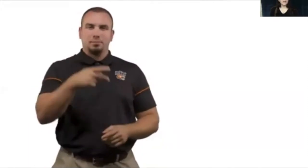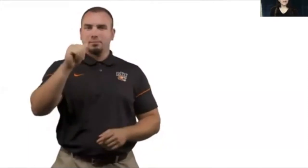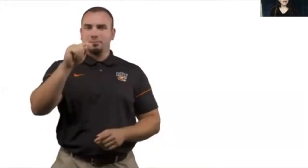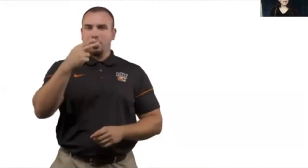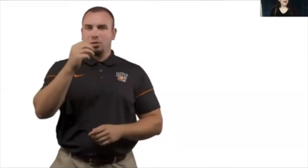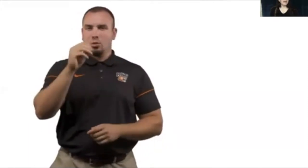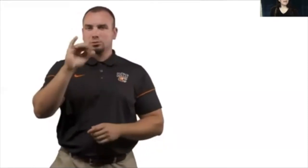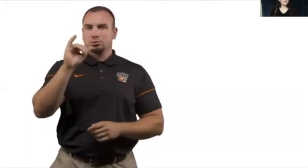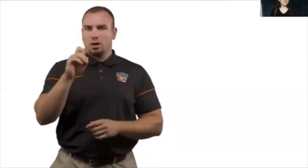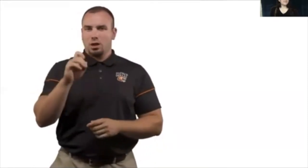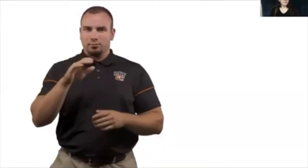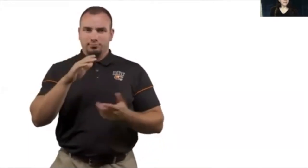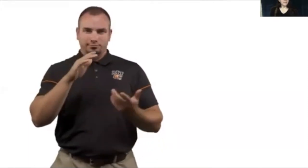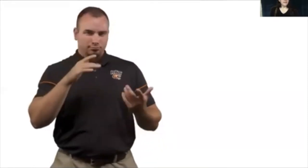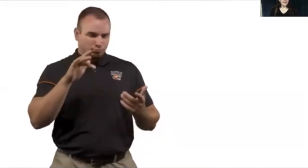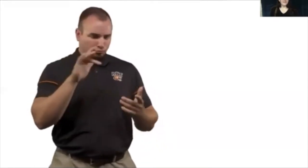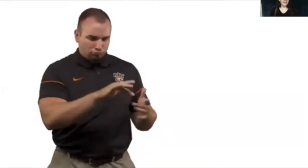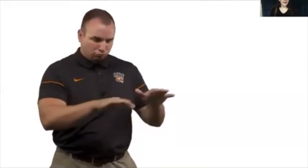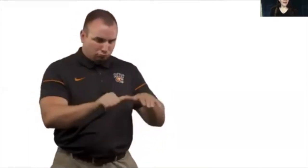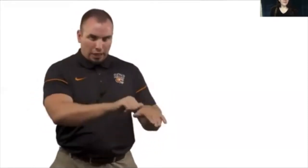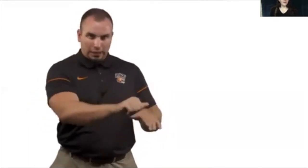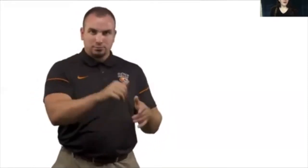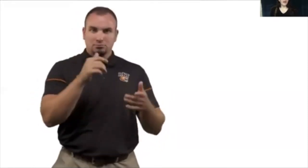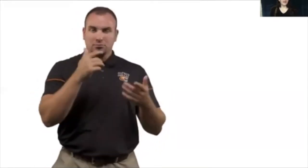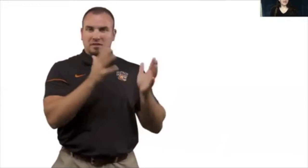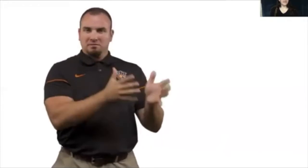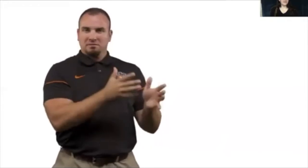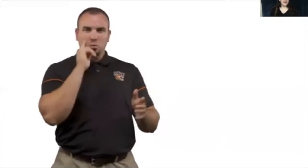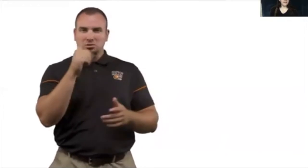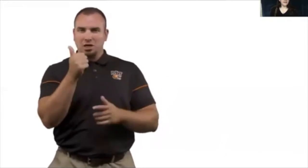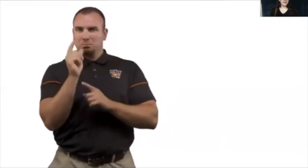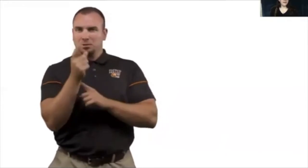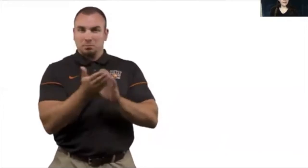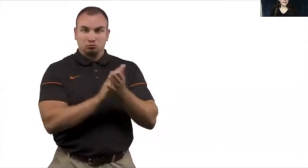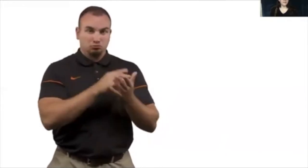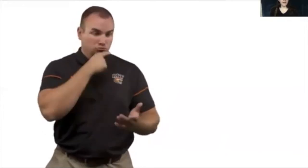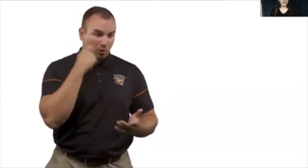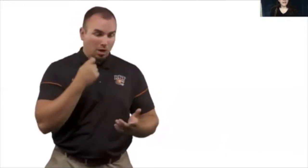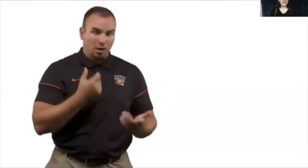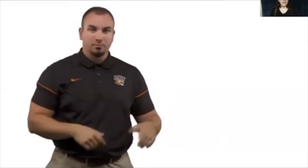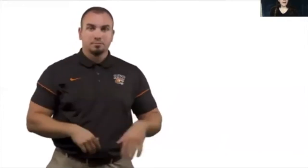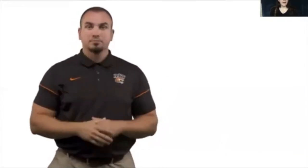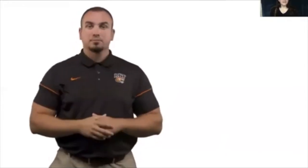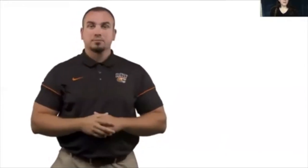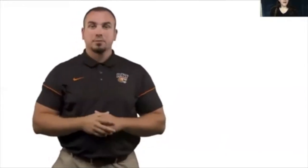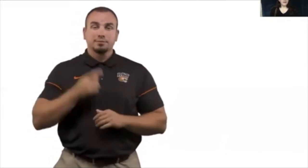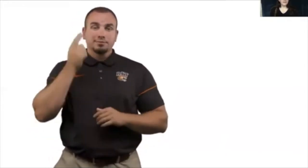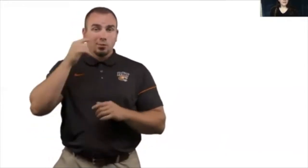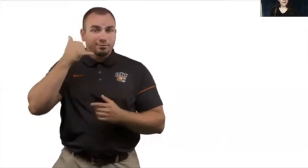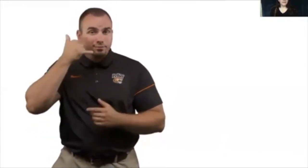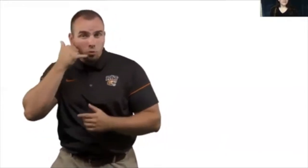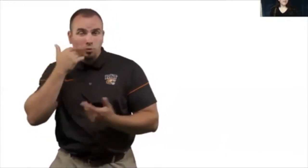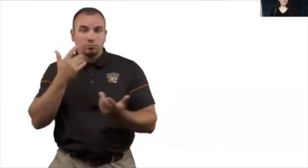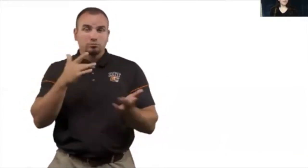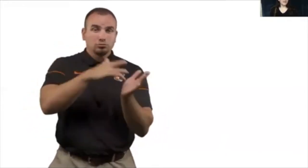water, and then if it's not enough, you can go ahead and use this pathicide that RIT has provided. Go ahead and spray it on the surface